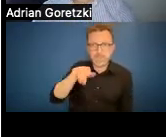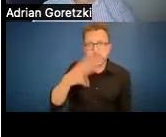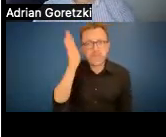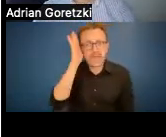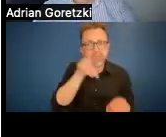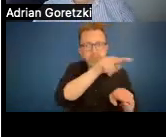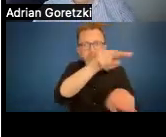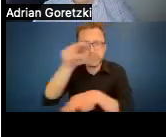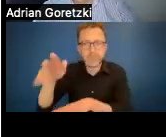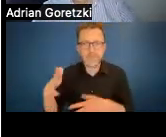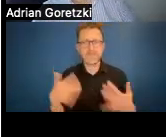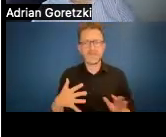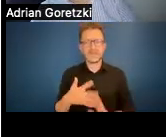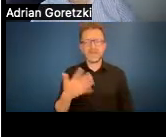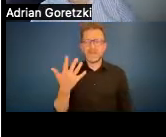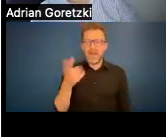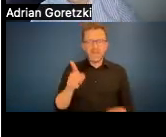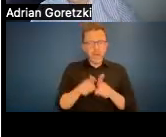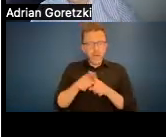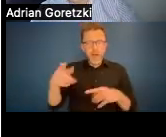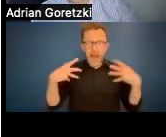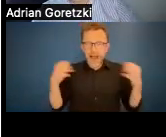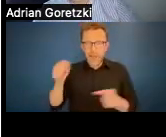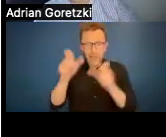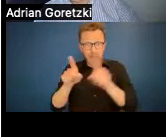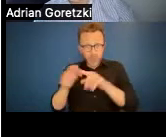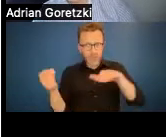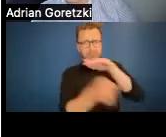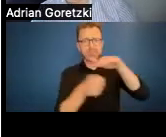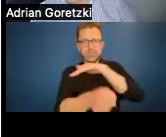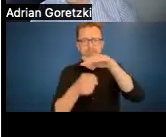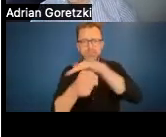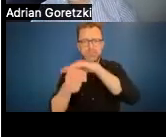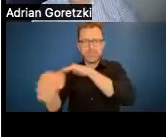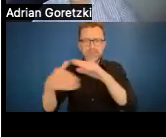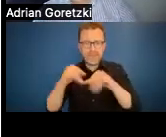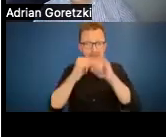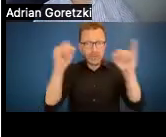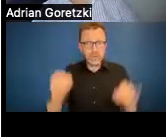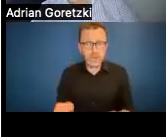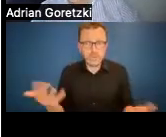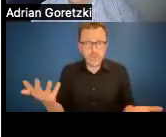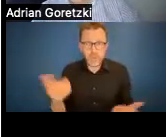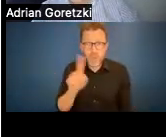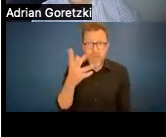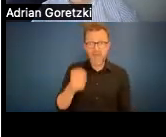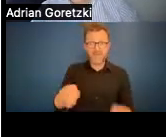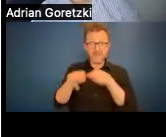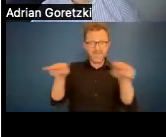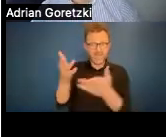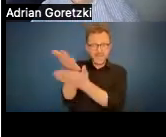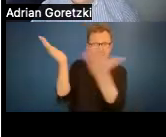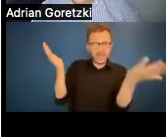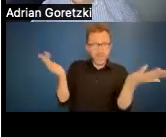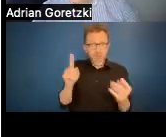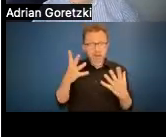to be rented by Ukrainians. And let's say there are no flats that are cheap enough to be rented by Polish citizens as well. So